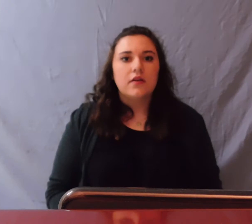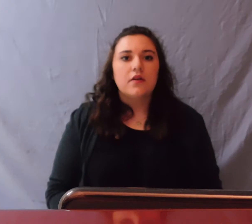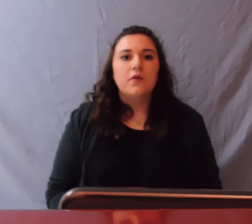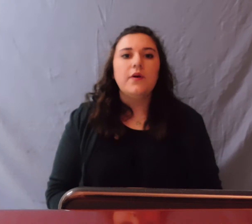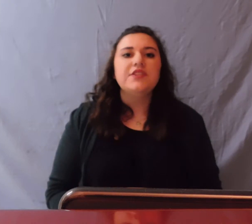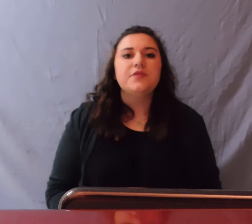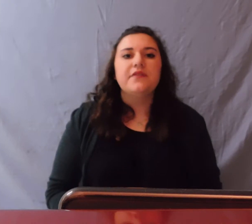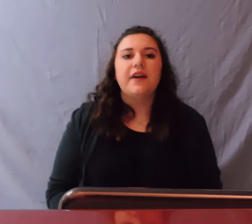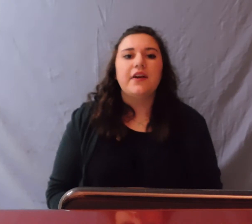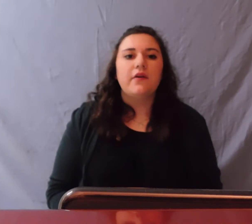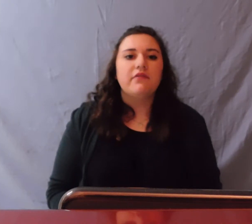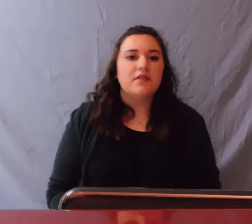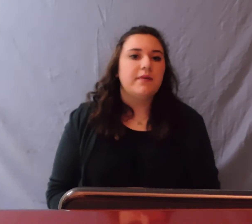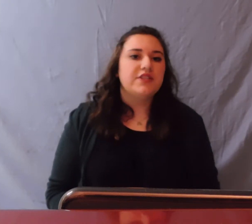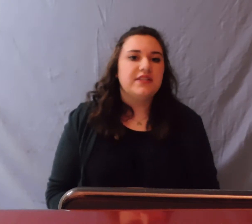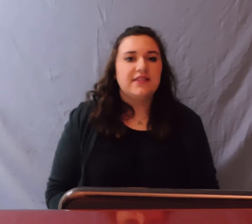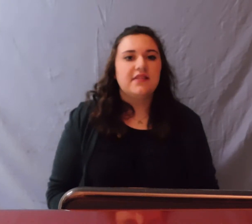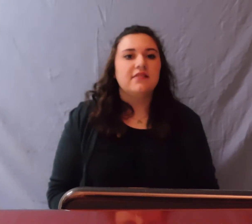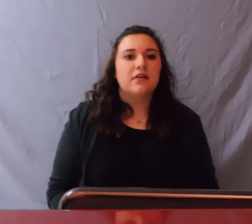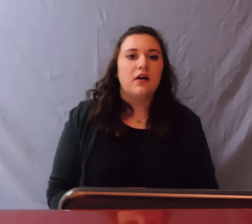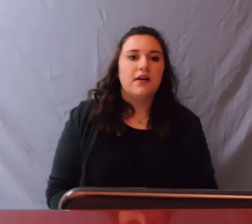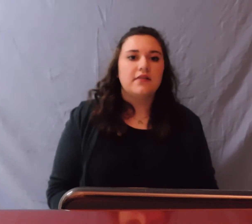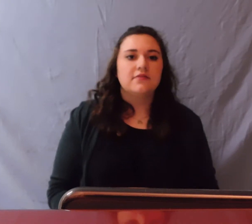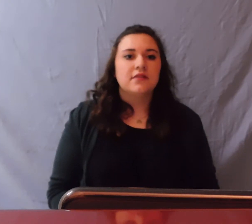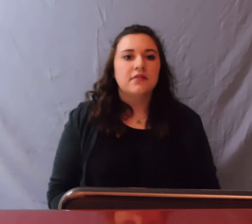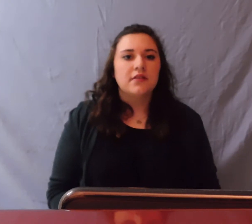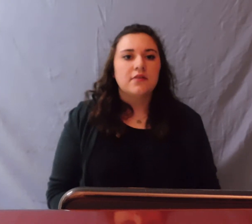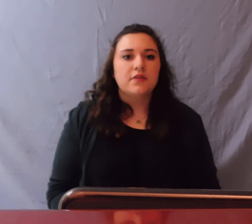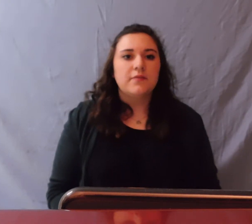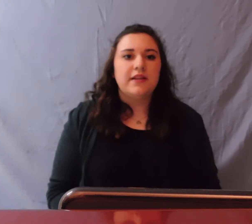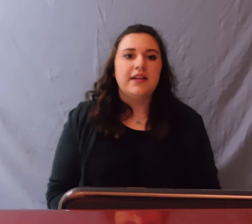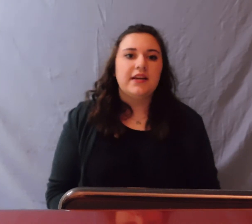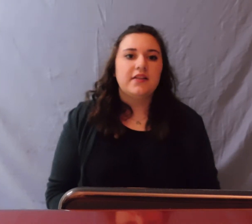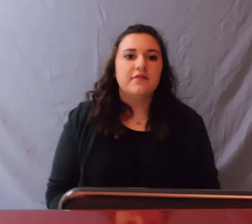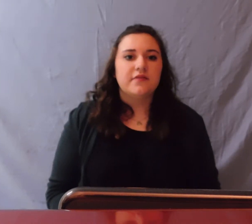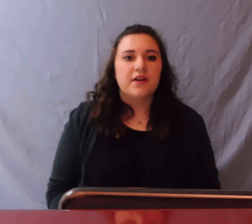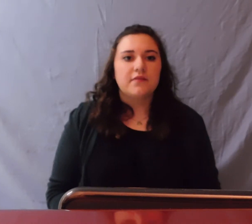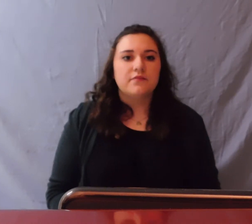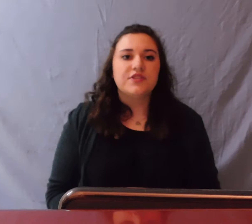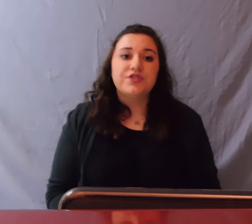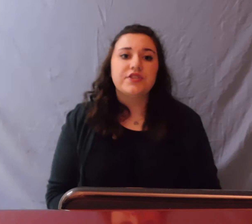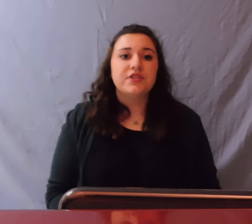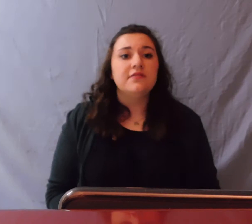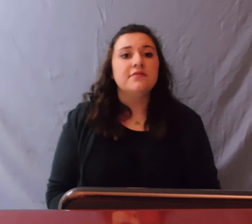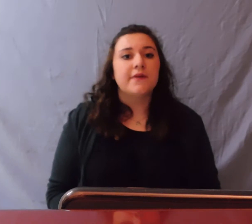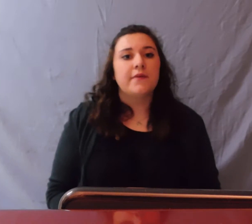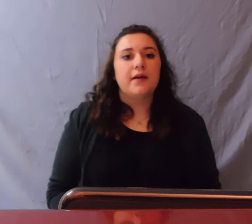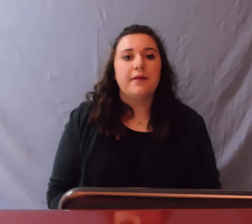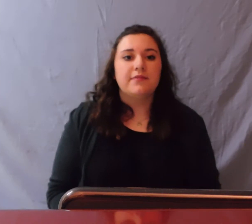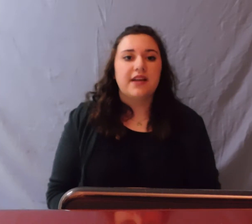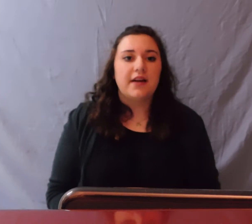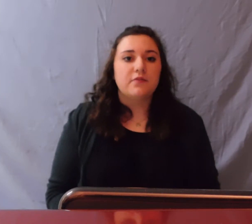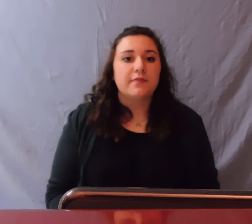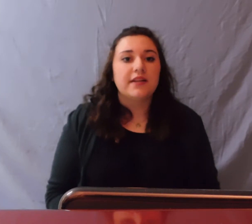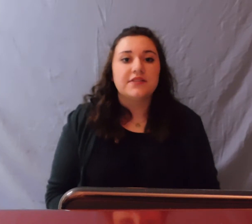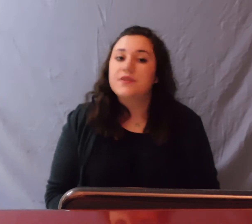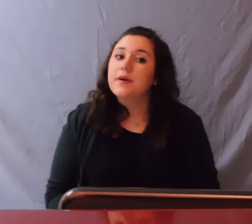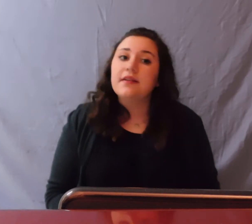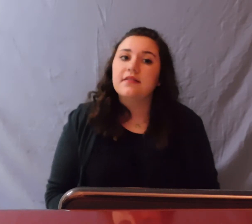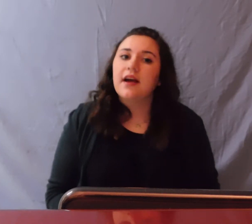What do I do if I go over the budget that's on the card? Will there be any kind of restrictions, or will I be able to add more money to it? How